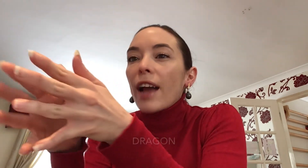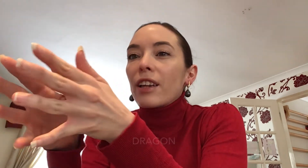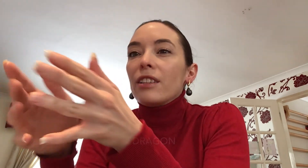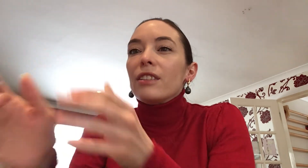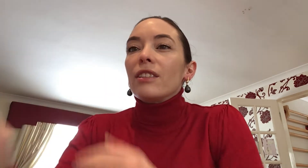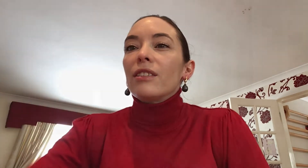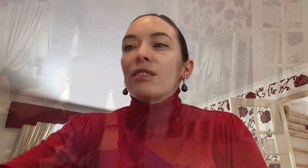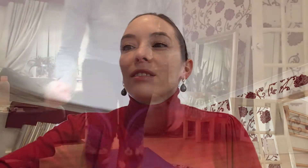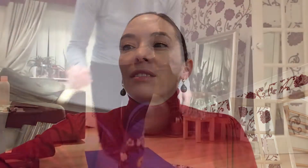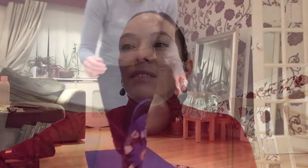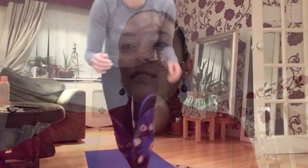Dragon.